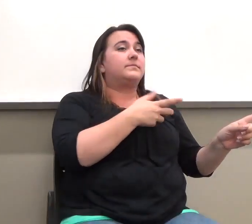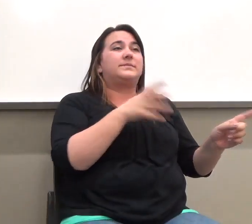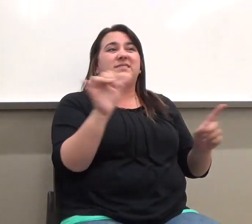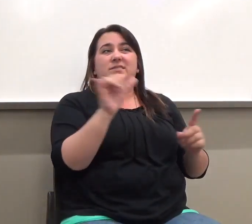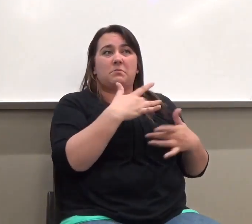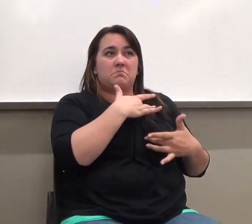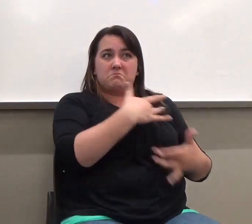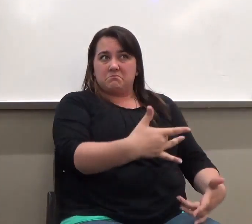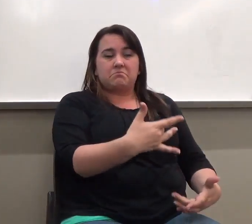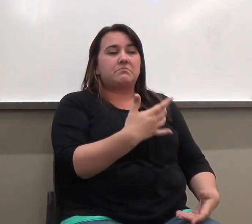with these,